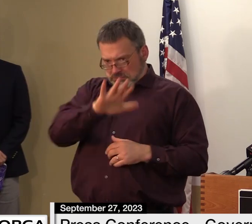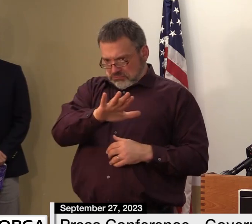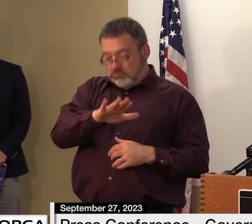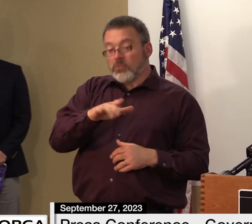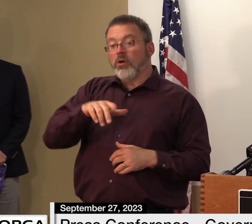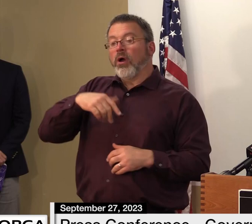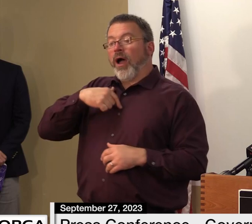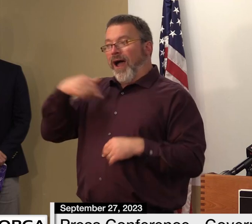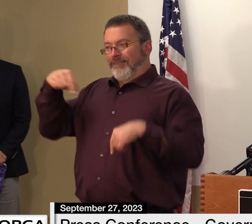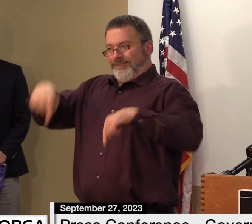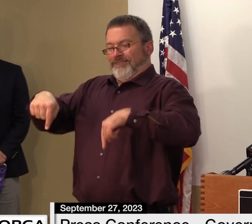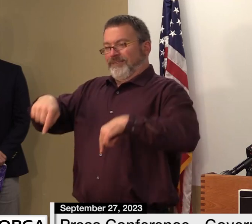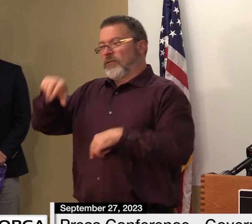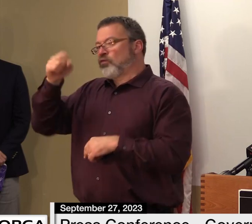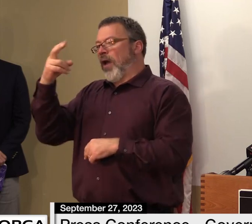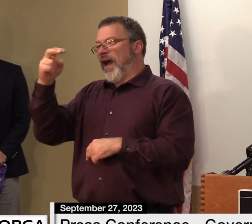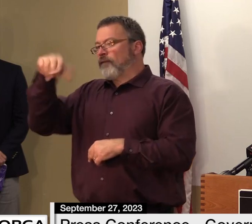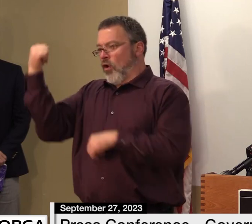very, very soon.